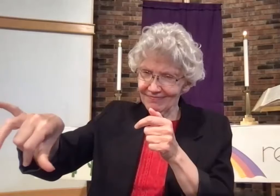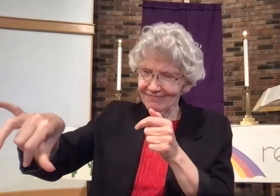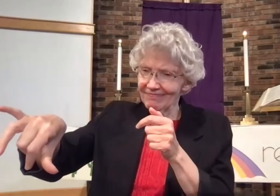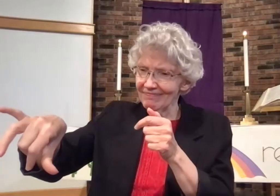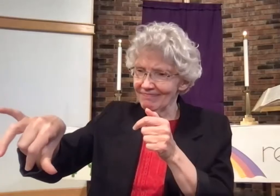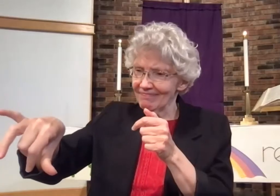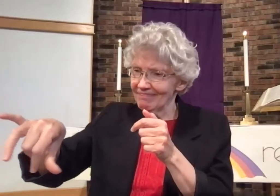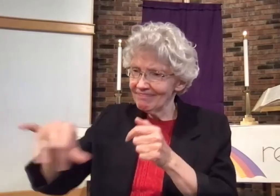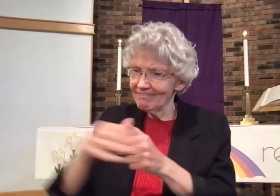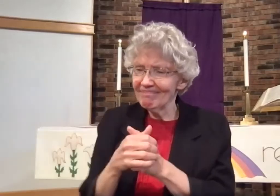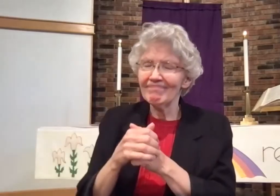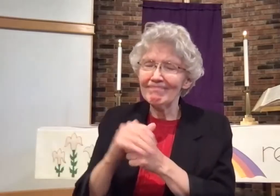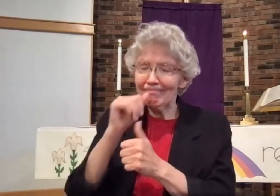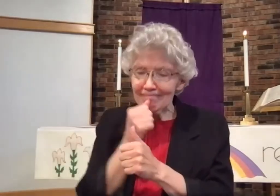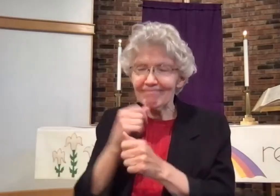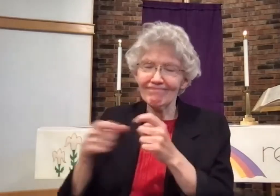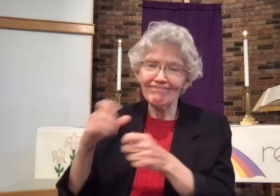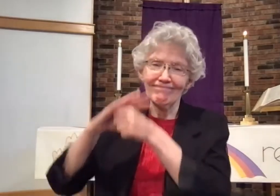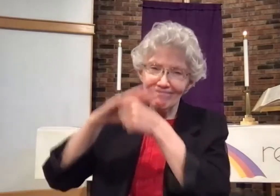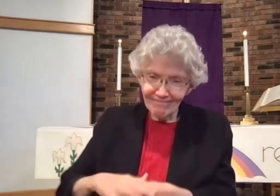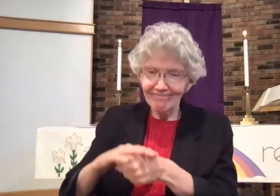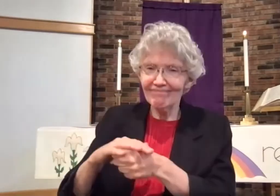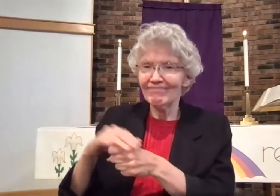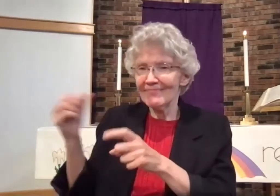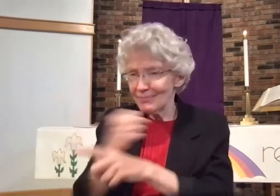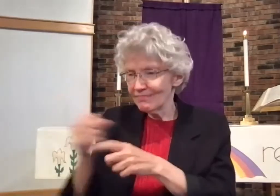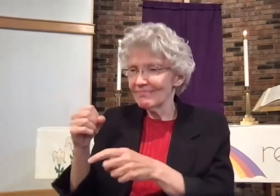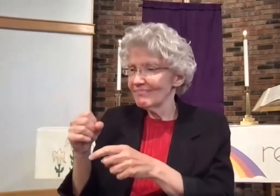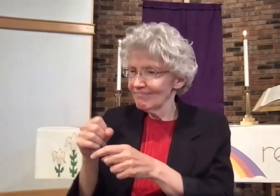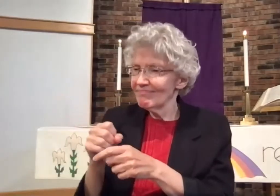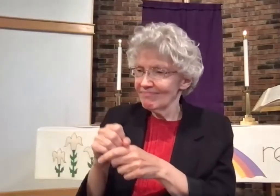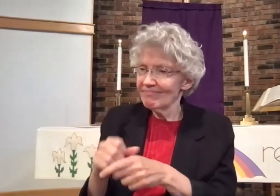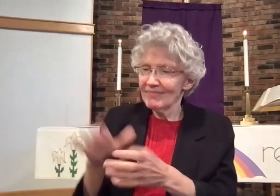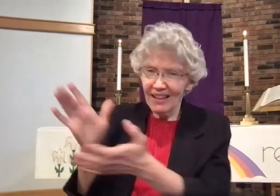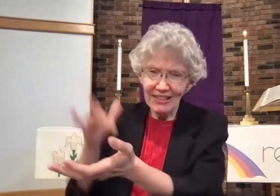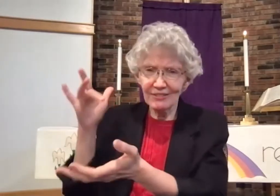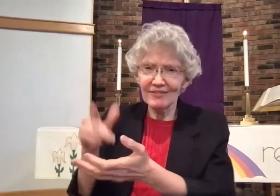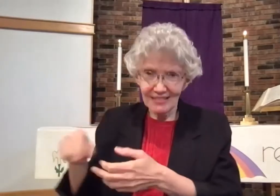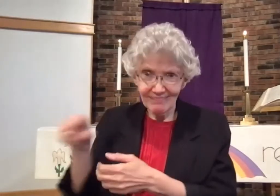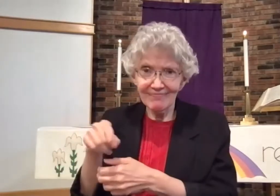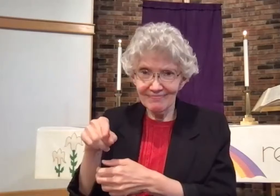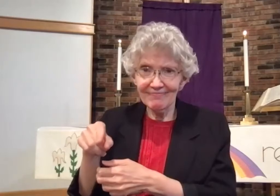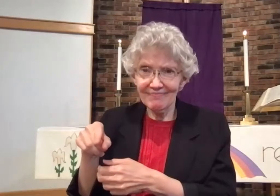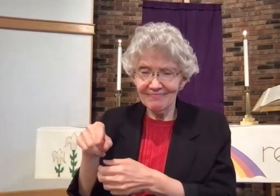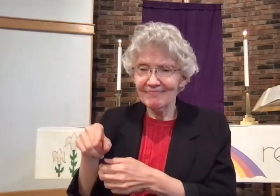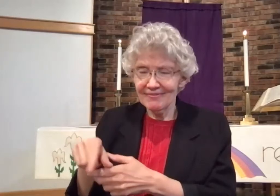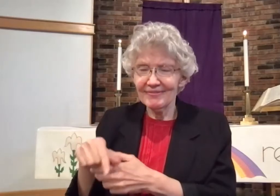Girls were not allowed to get an education. They were very oppressed often abused and taken advantage